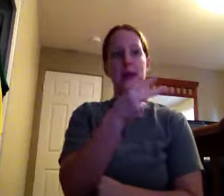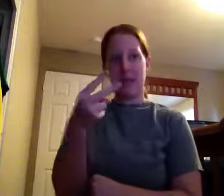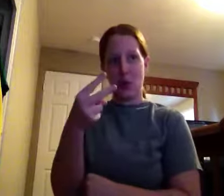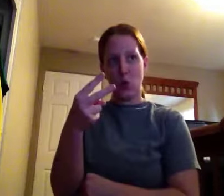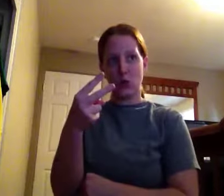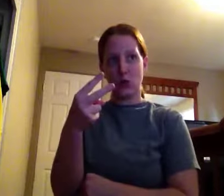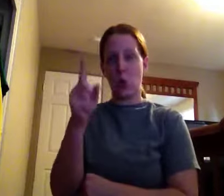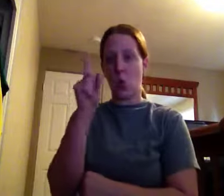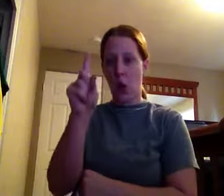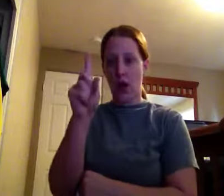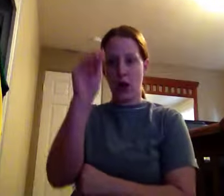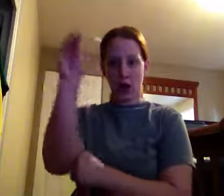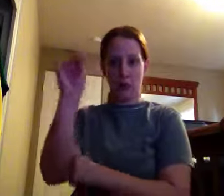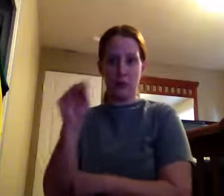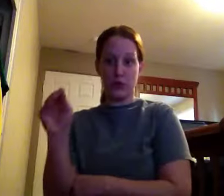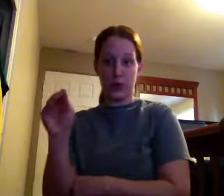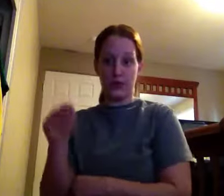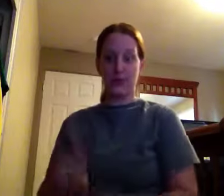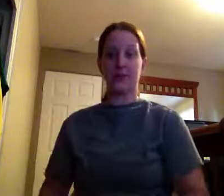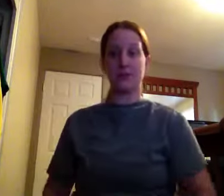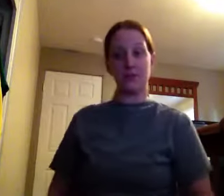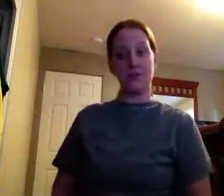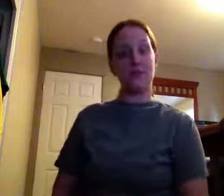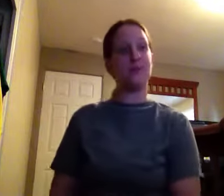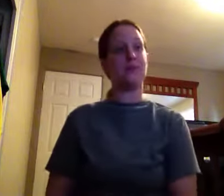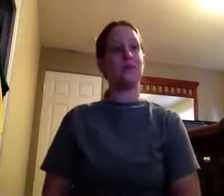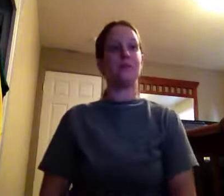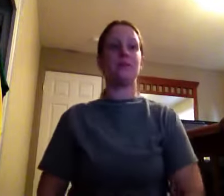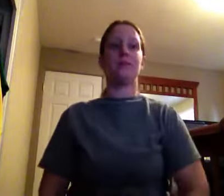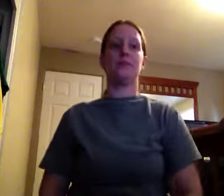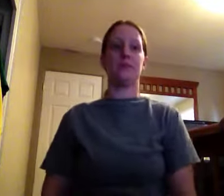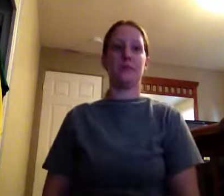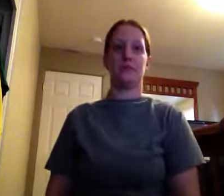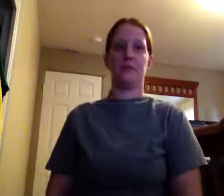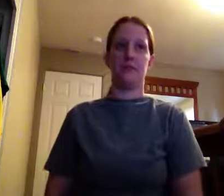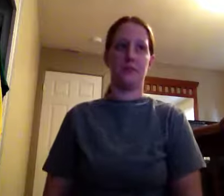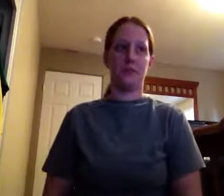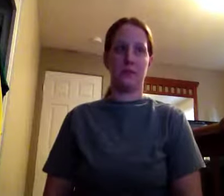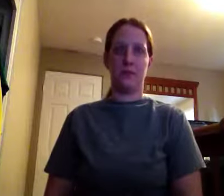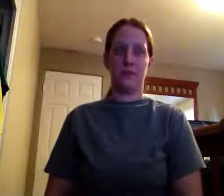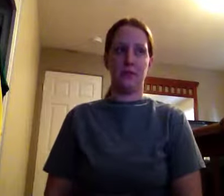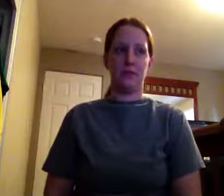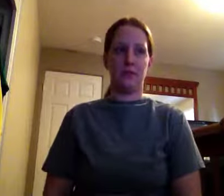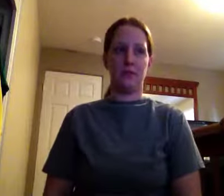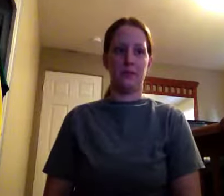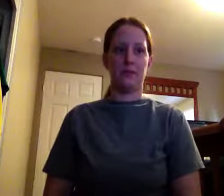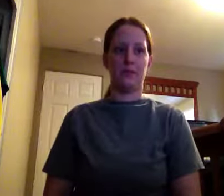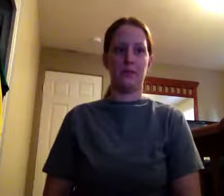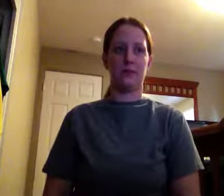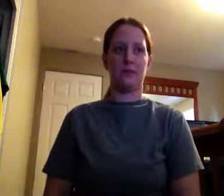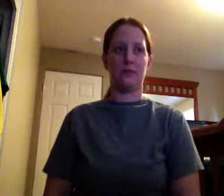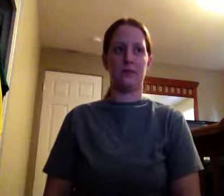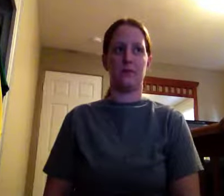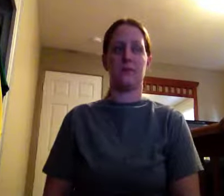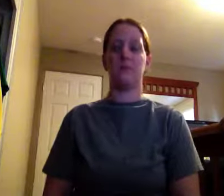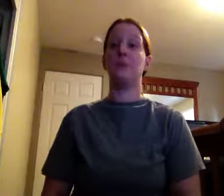for right now, and we'll just move on and use this poem to help us solve problems, and we'll come back to that later. So, what do I